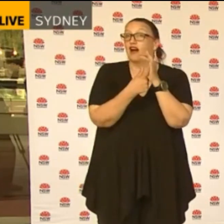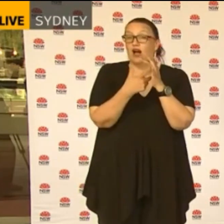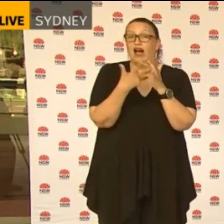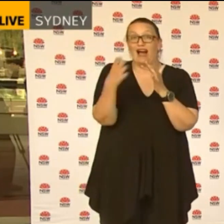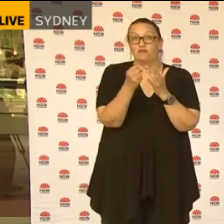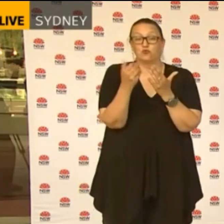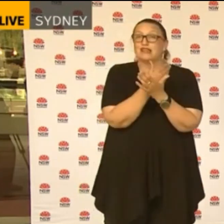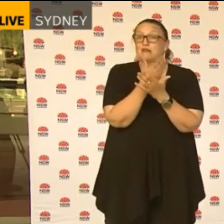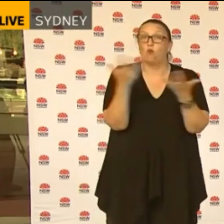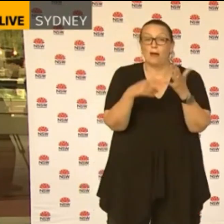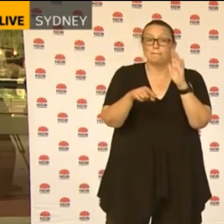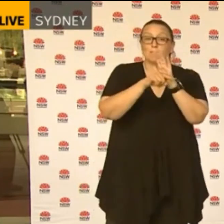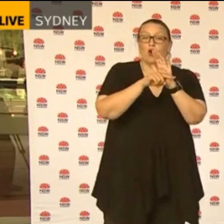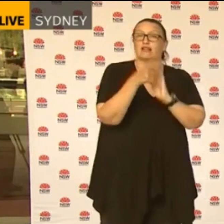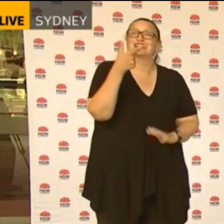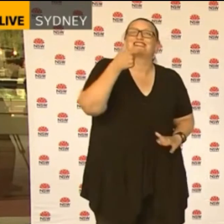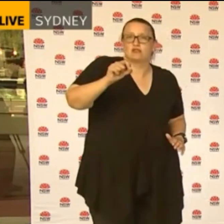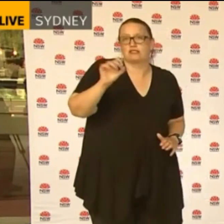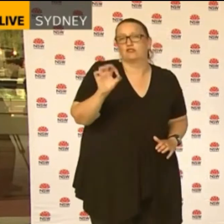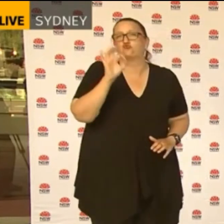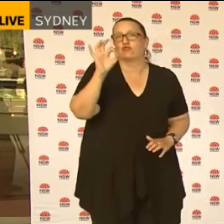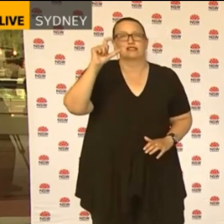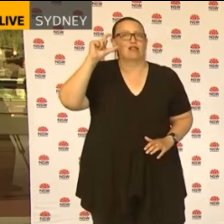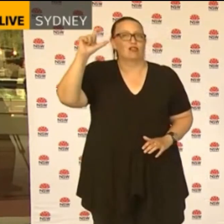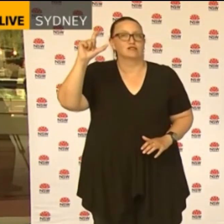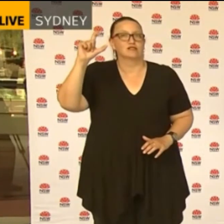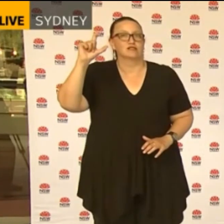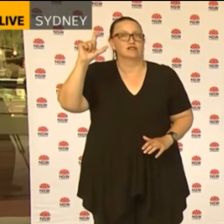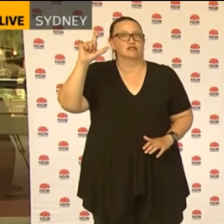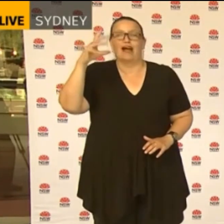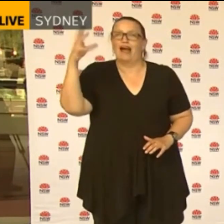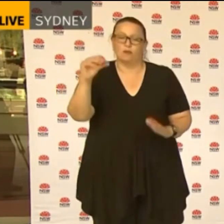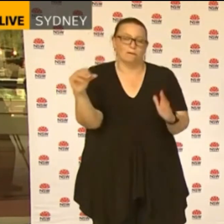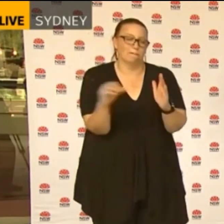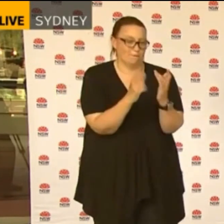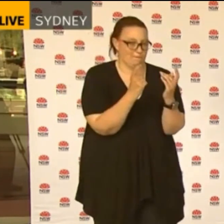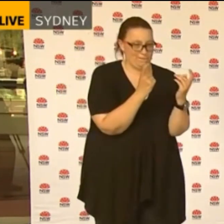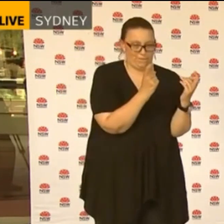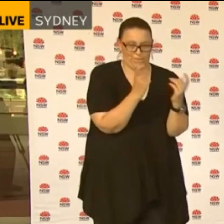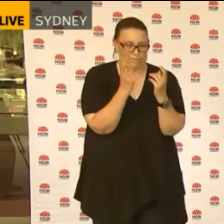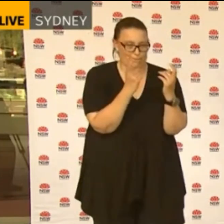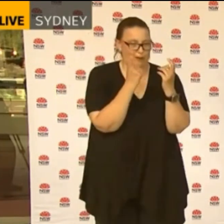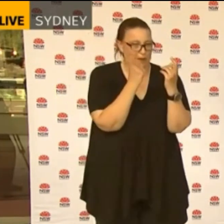hubs, it's going to be very tightly managed. So we will work through any aspects to